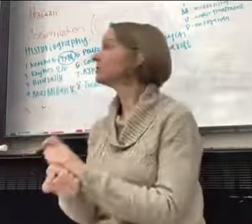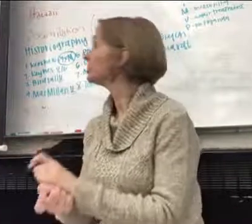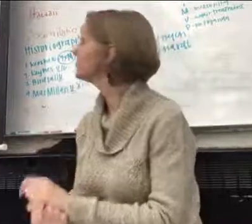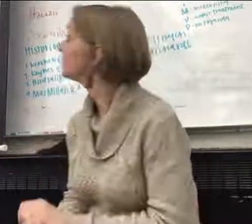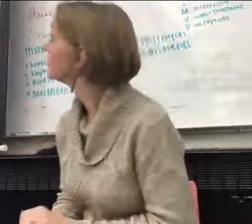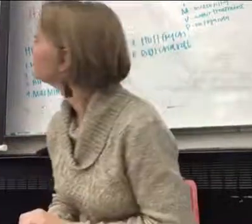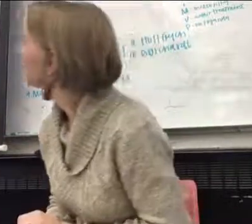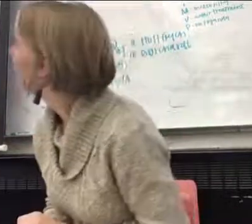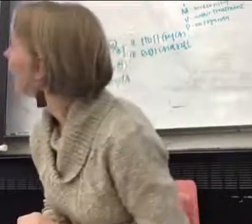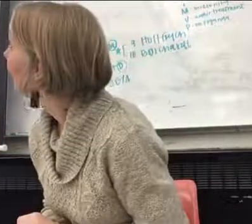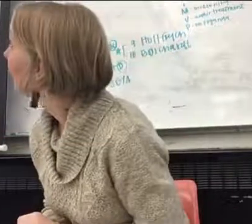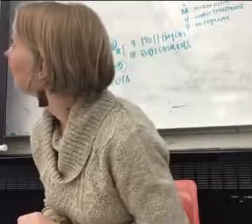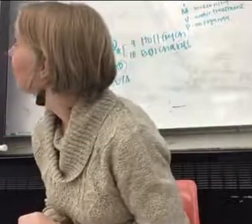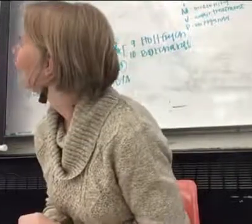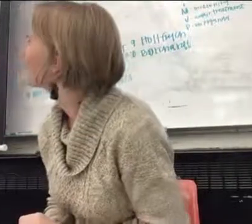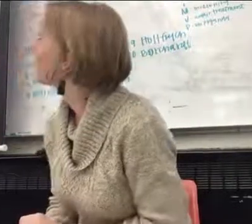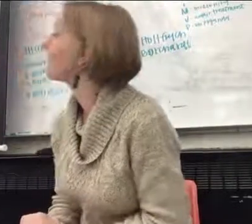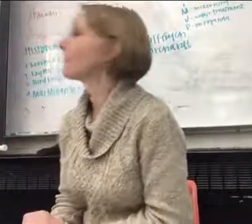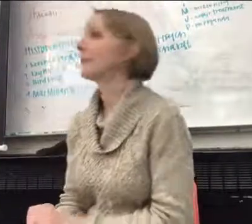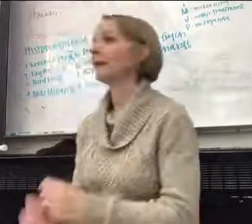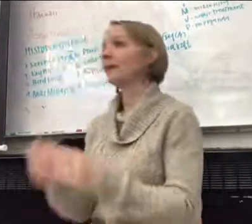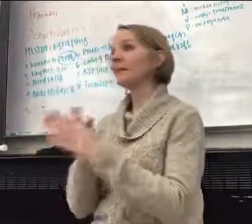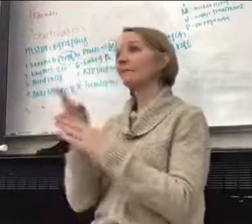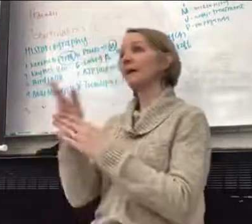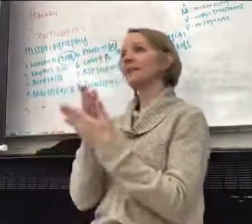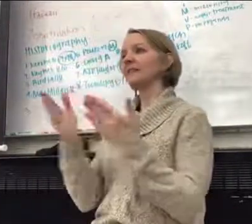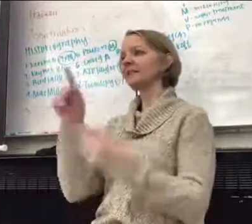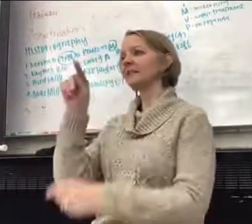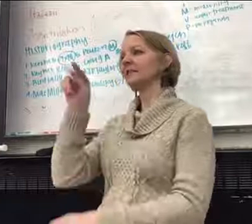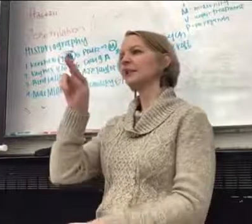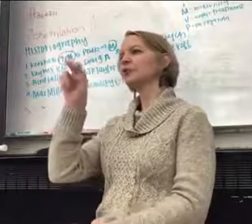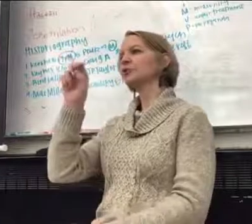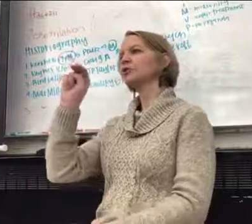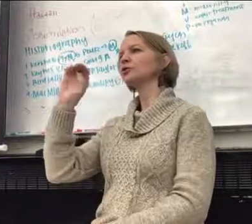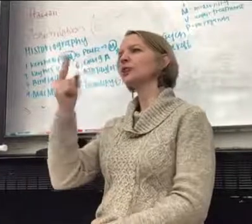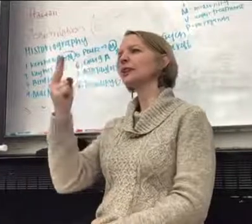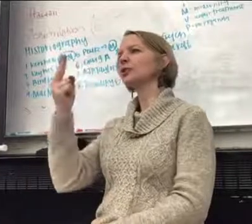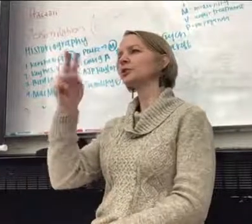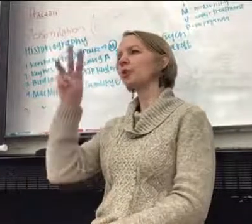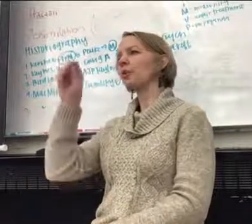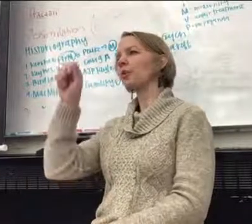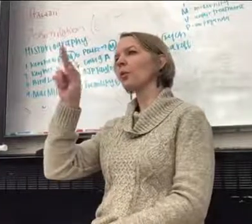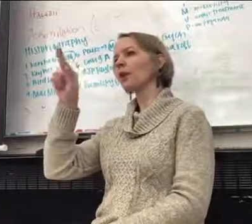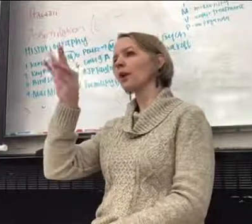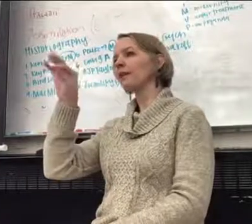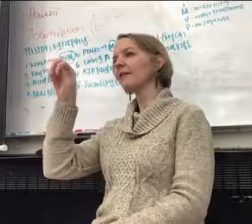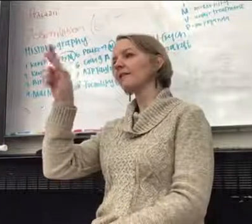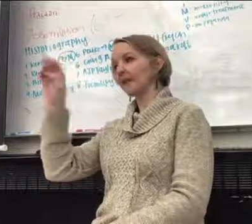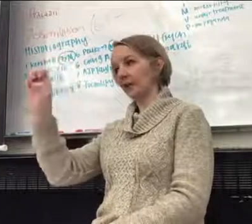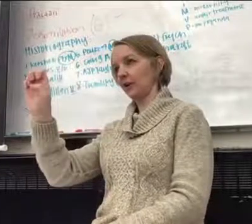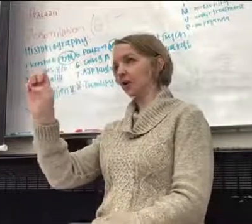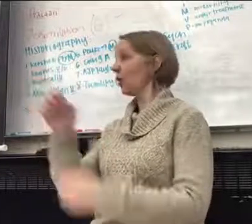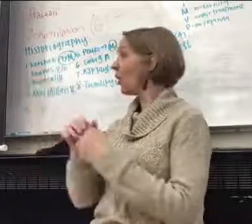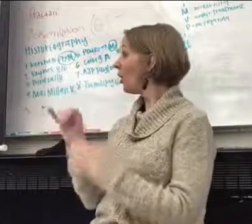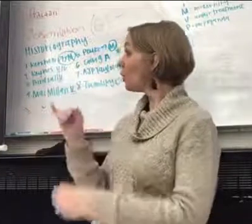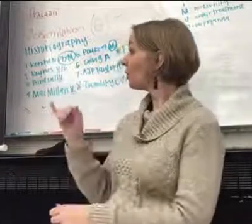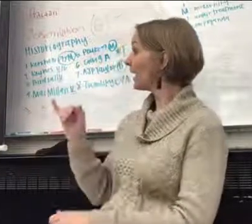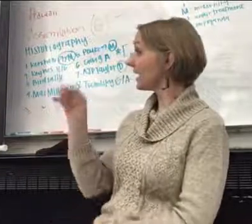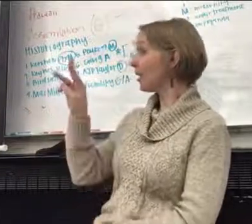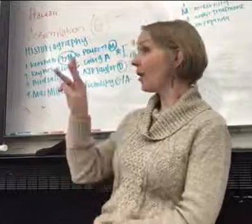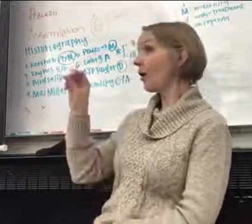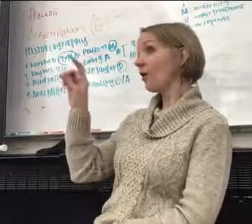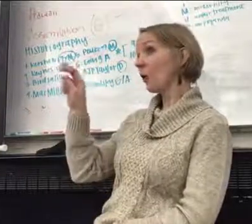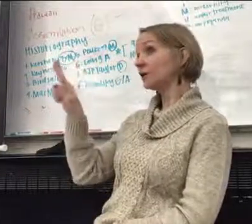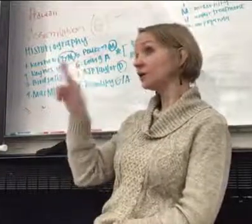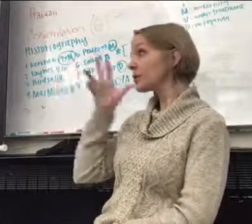one of the main things, if you will highlight, is trench warfare. Ooh, like in Wonder Woman. So actually, Wonder Woman is actually